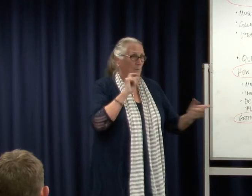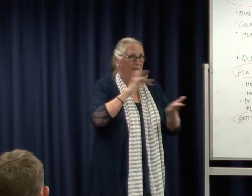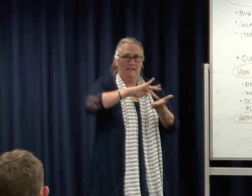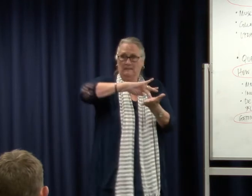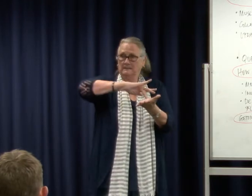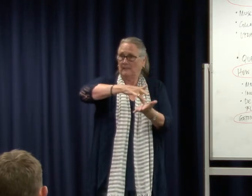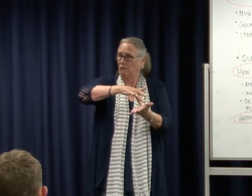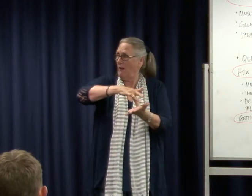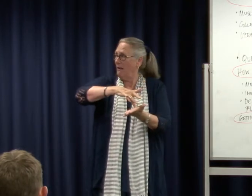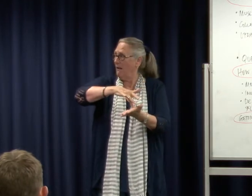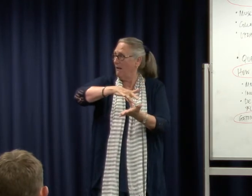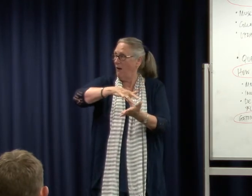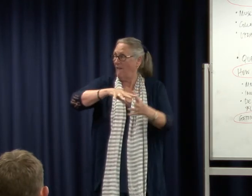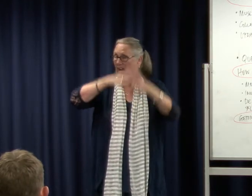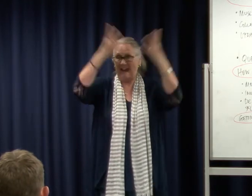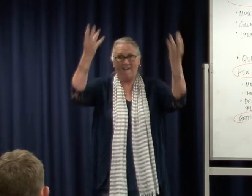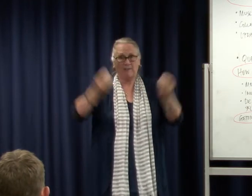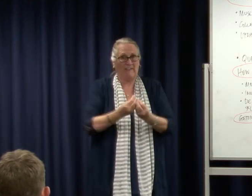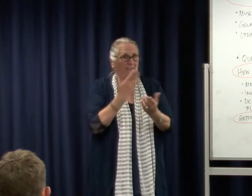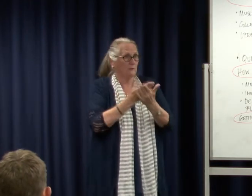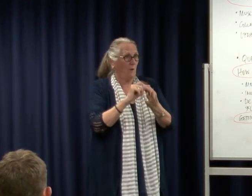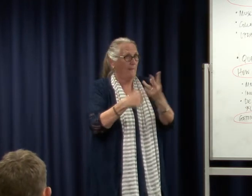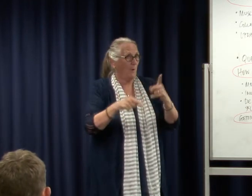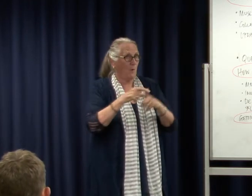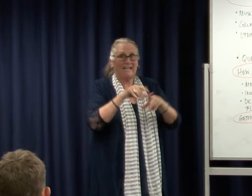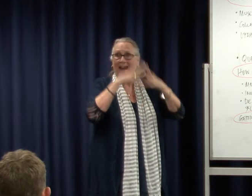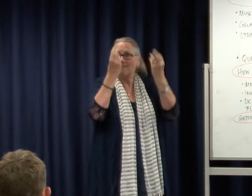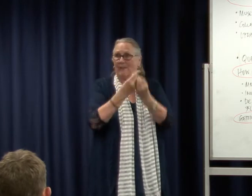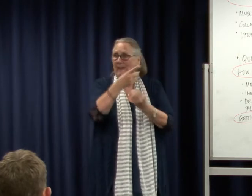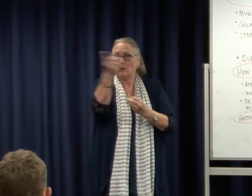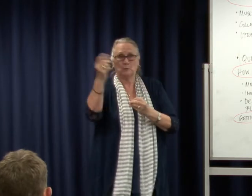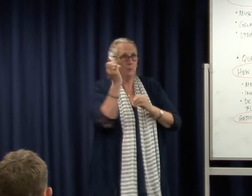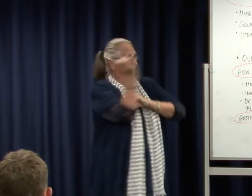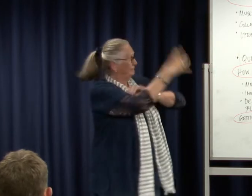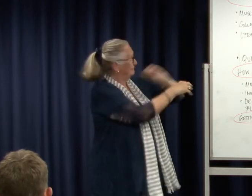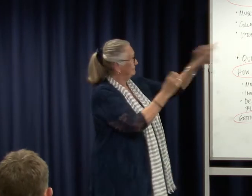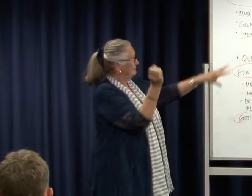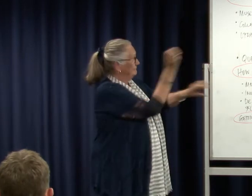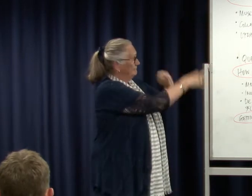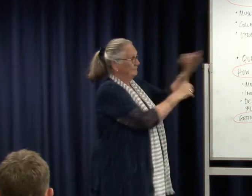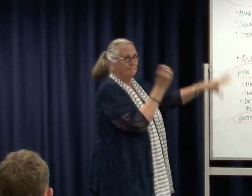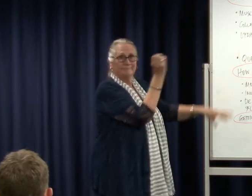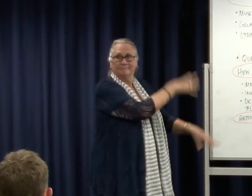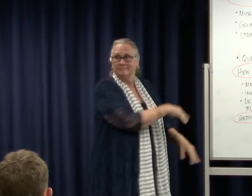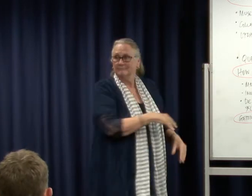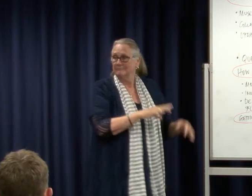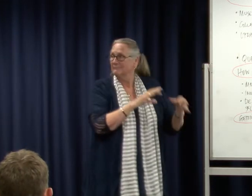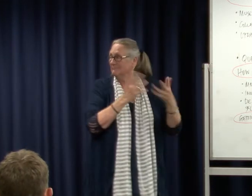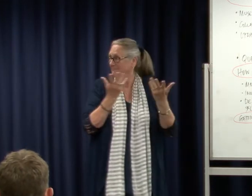But this, the Deaf Club, is the centre of everything. Everything on the board, everything that we've listed